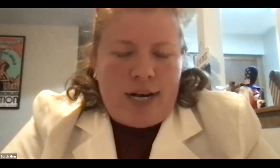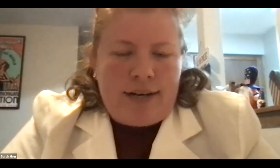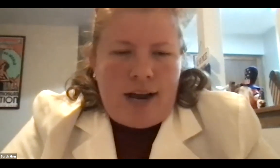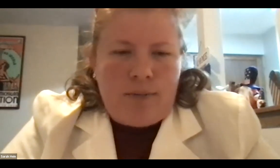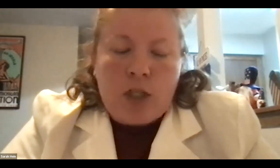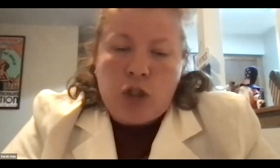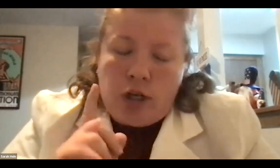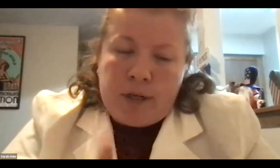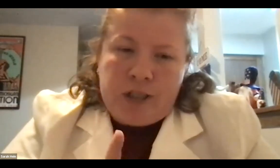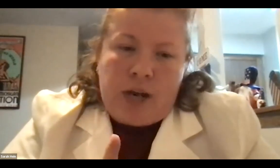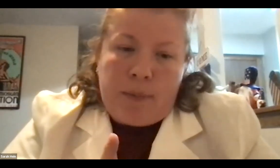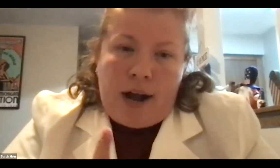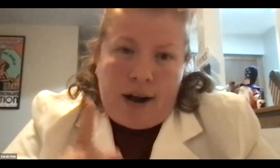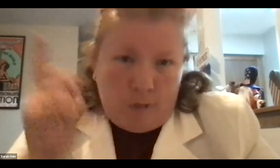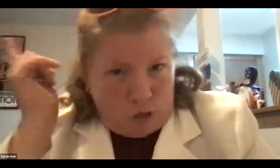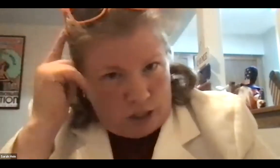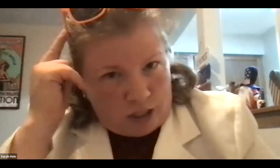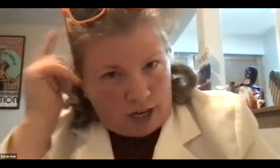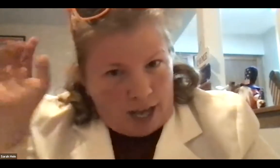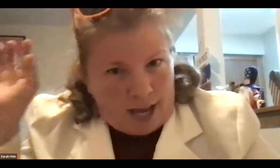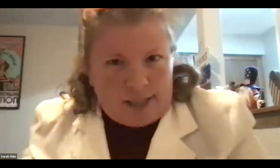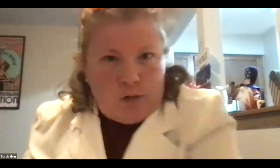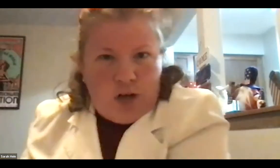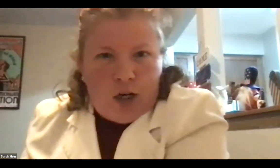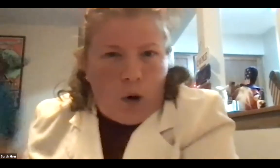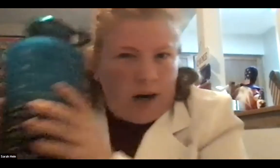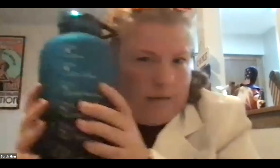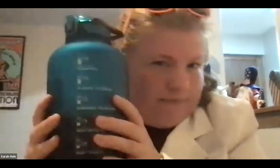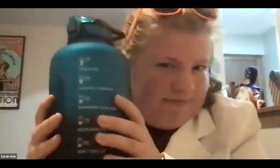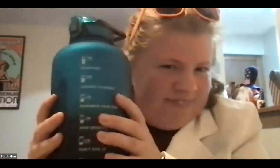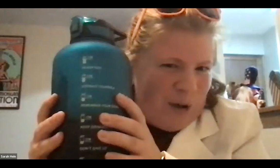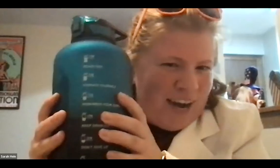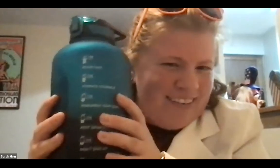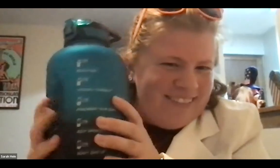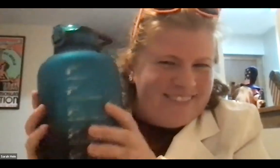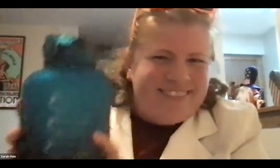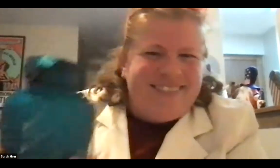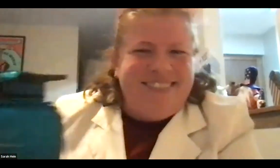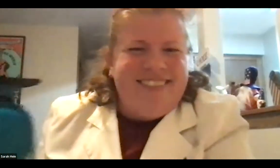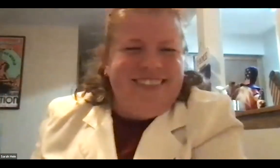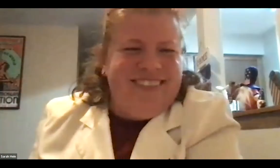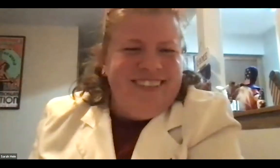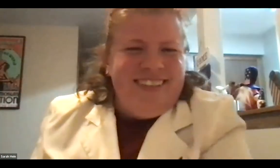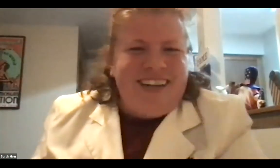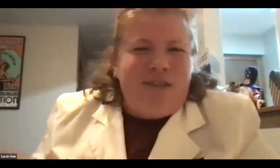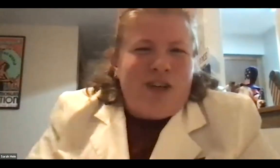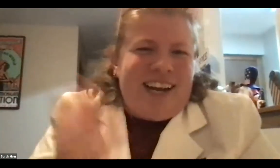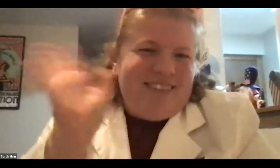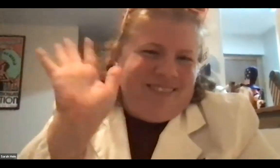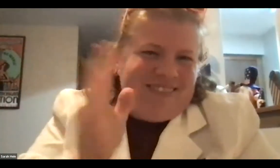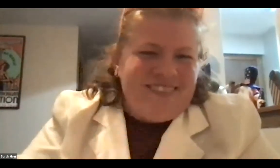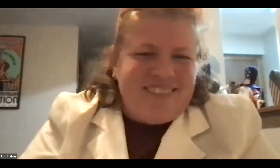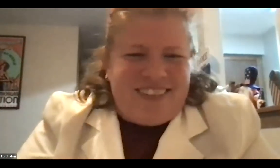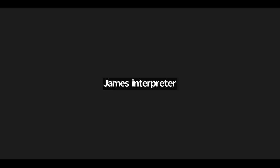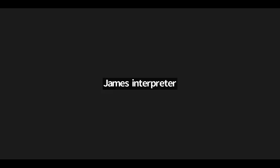have a great night. Make sure you put your sunblock on, wear your sunglasses, and drink your water. Okay? Have a good